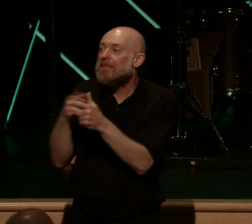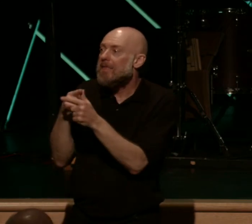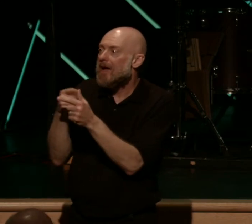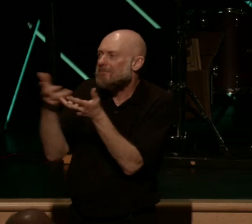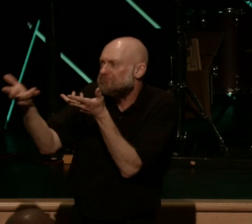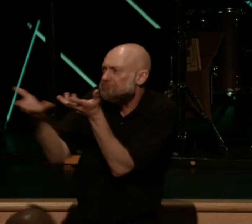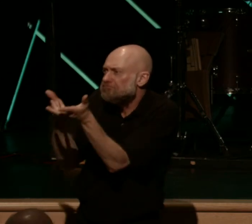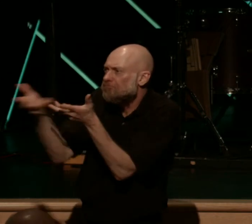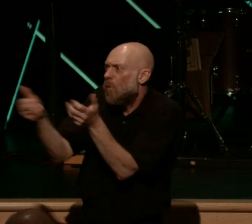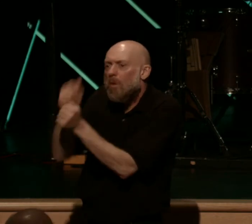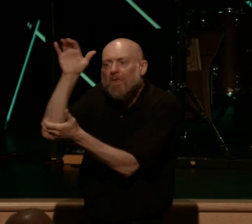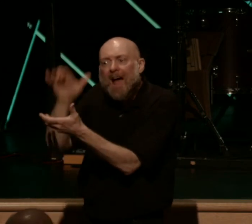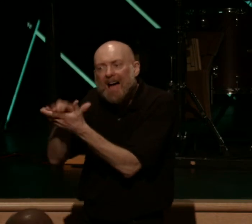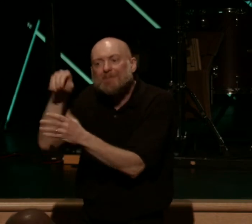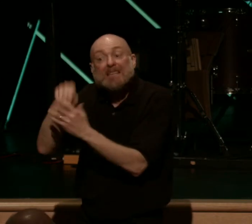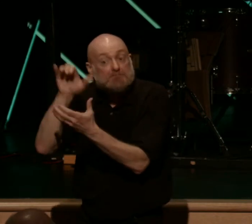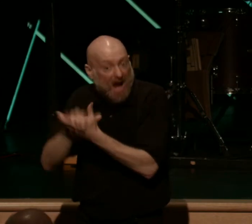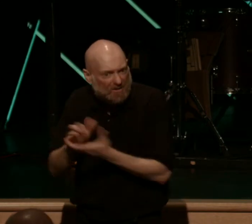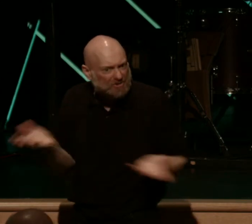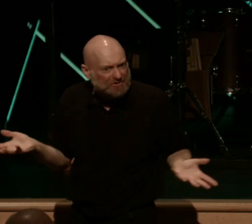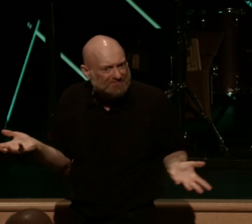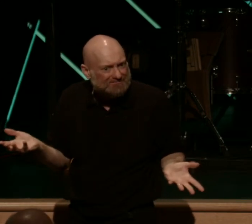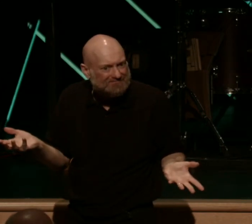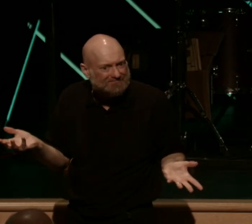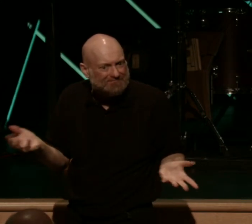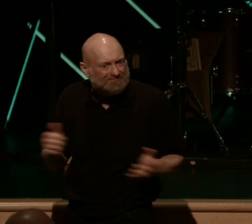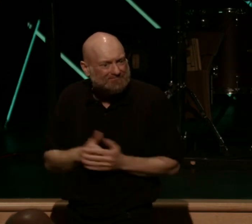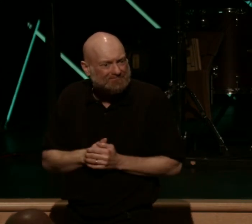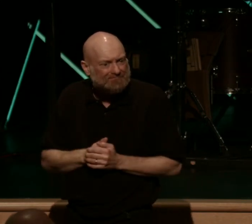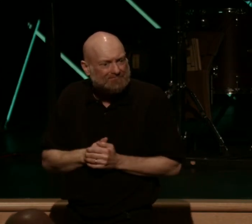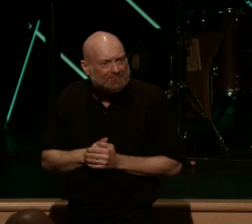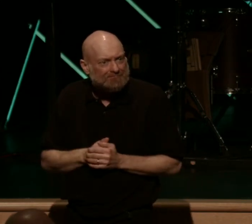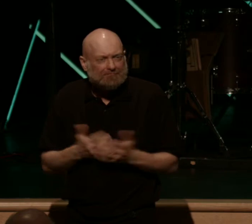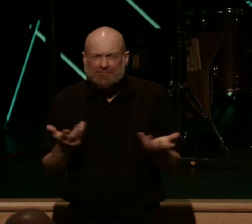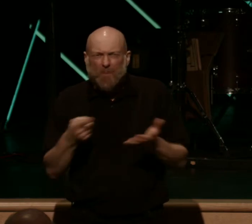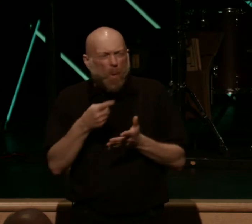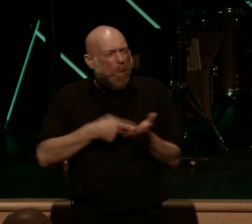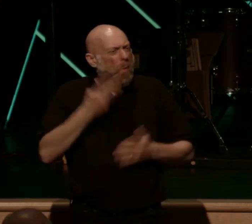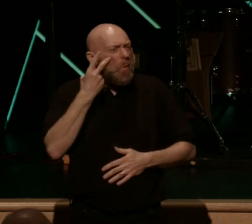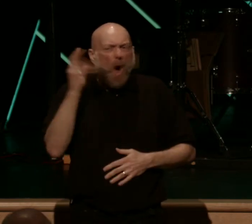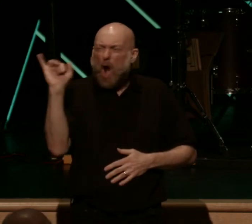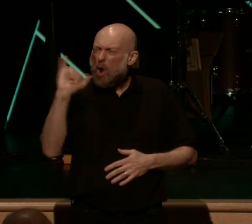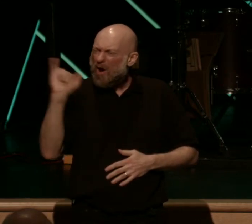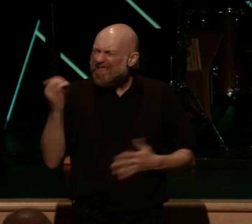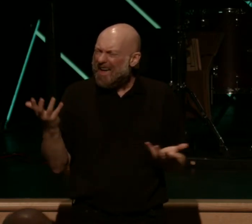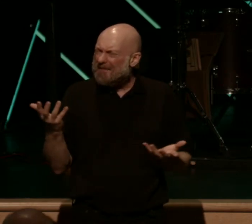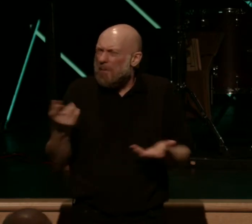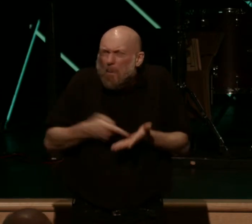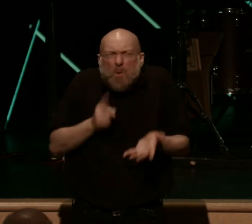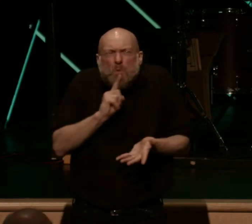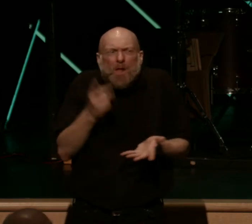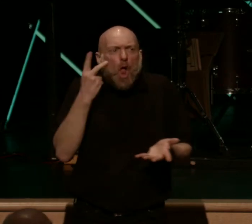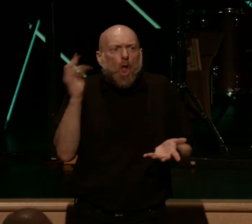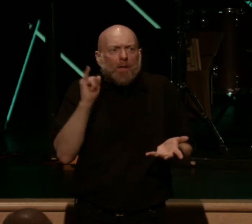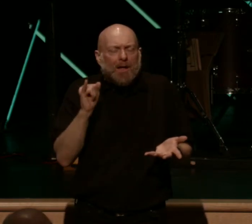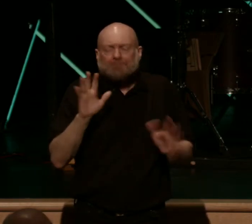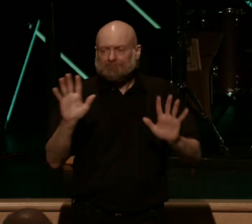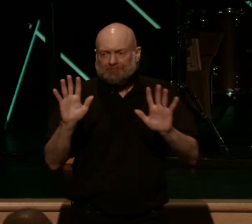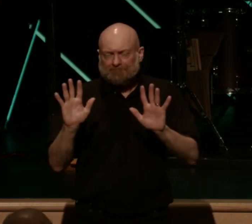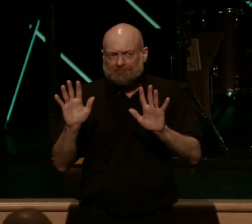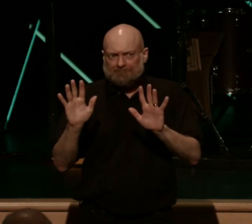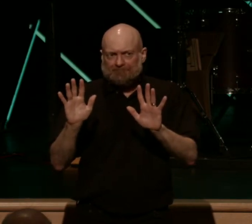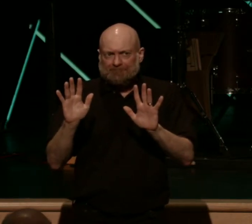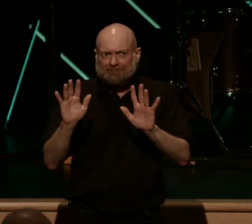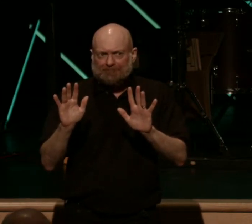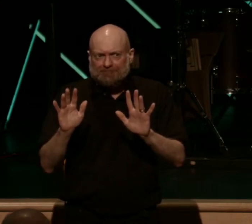their husbands in marriage. And so what does that look like practically? Well, we begin here